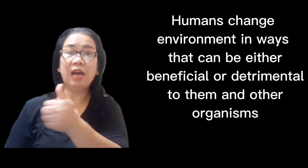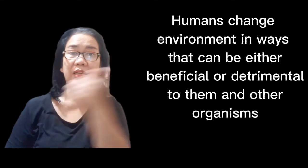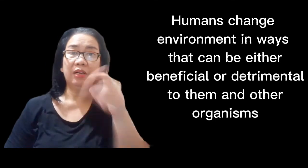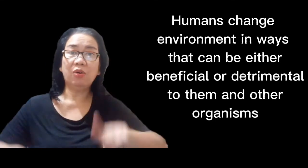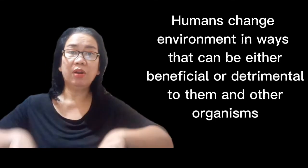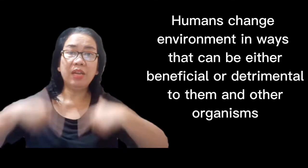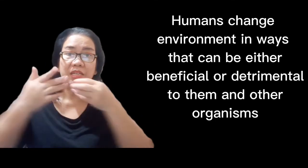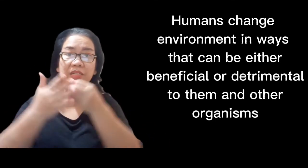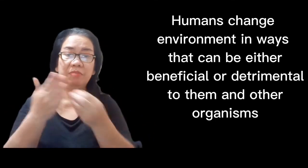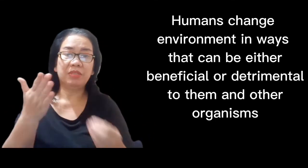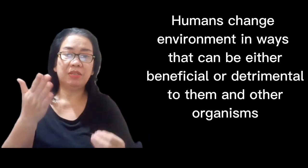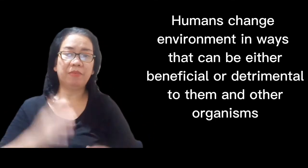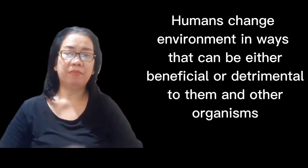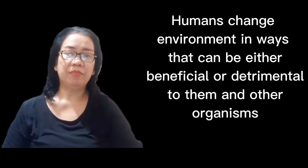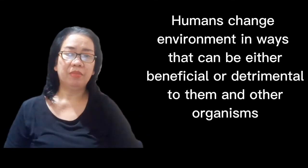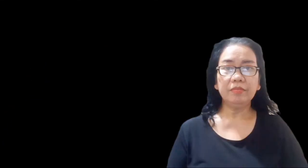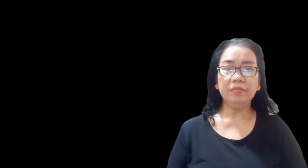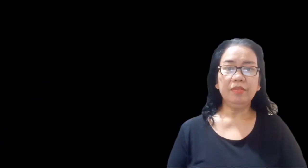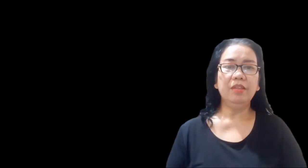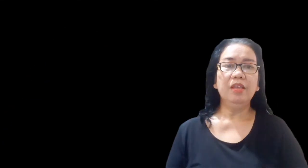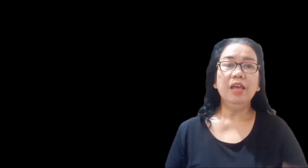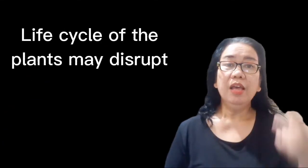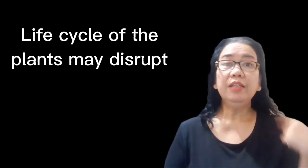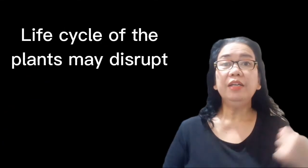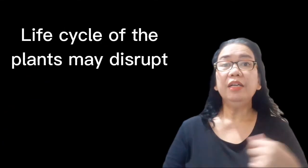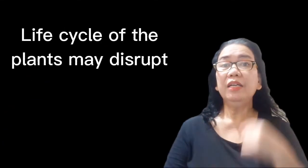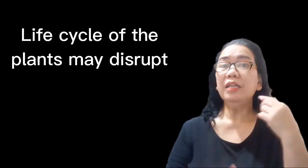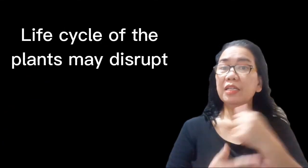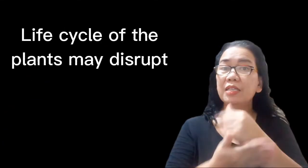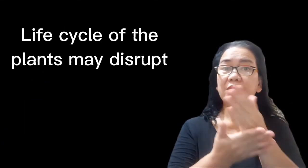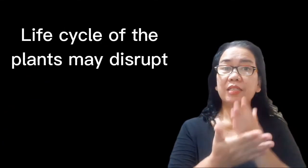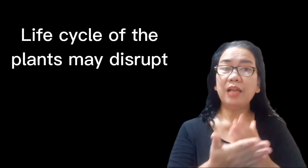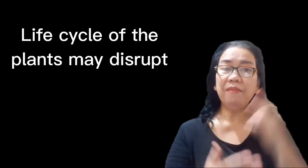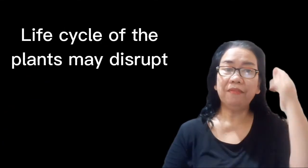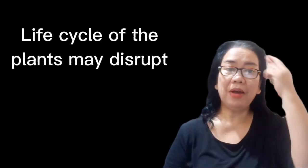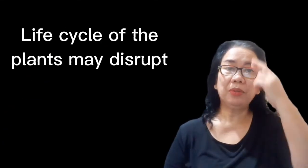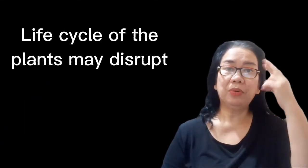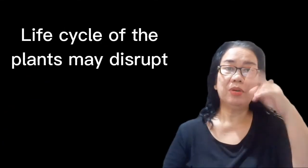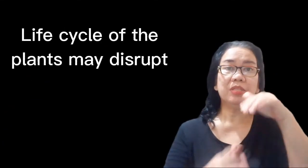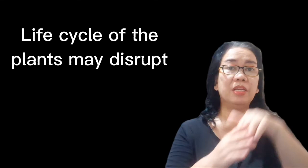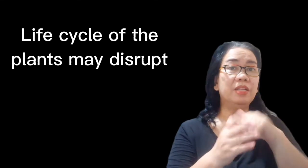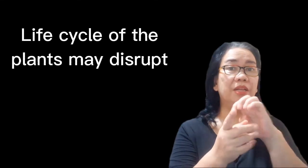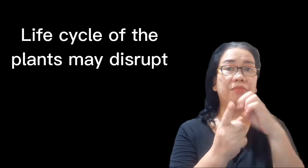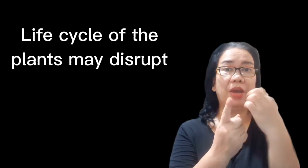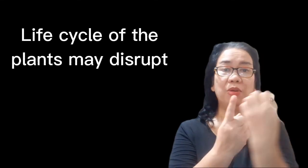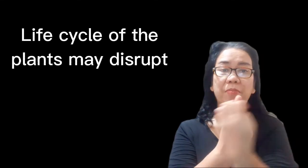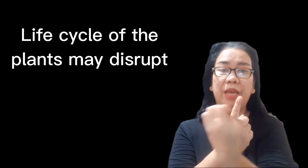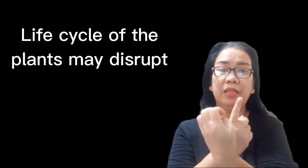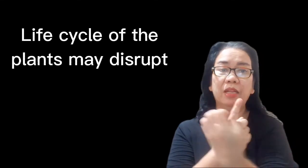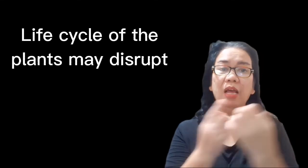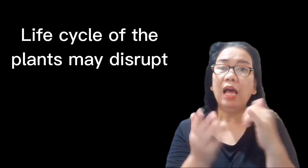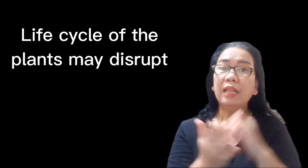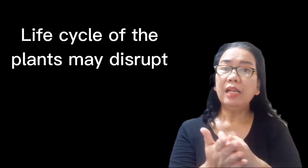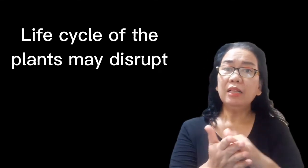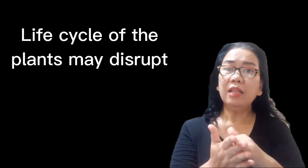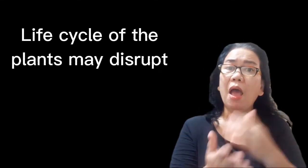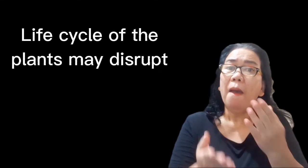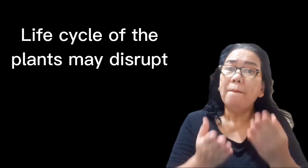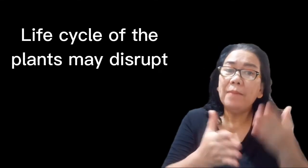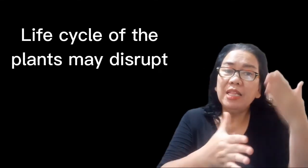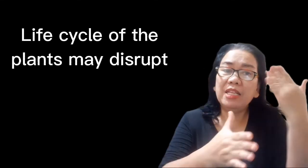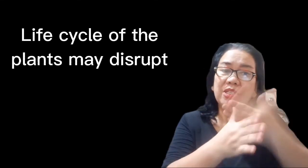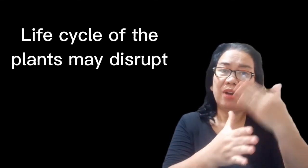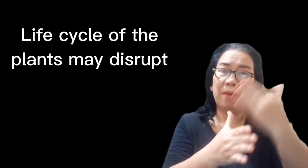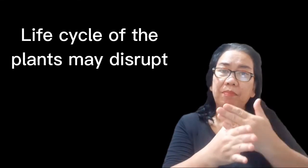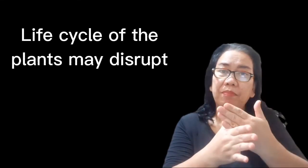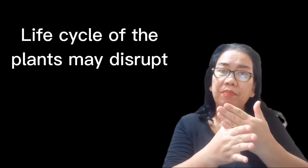and other organisms. There are some factors in the environment that